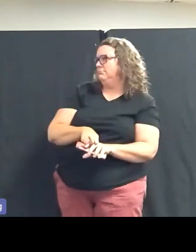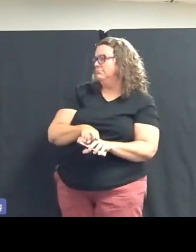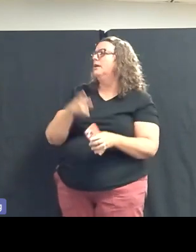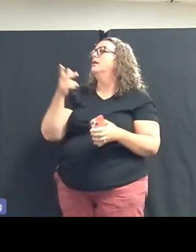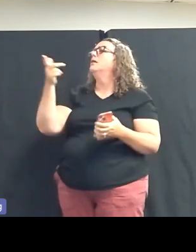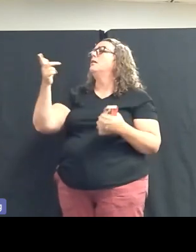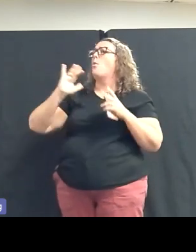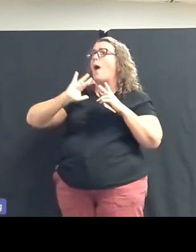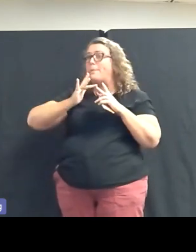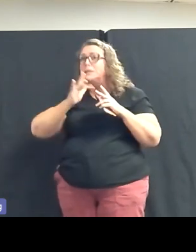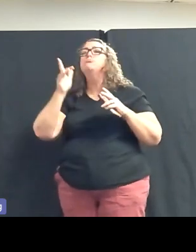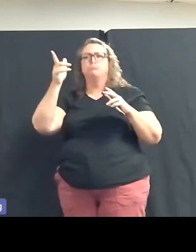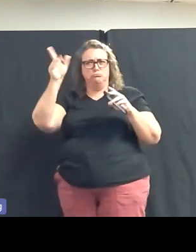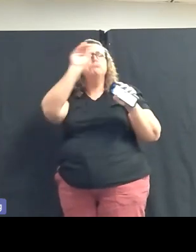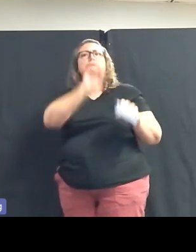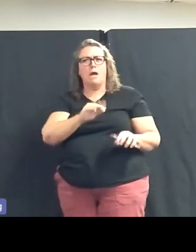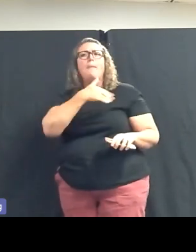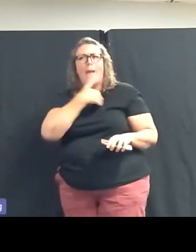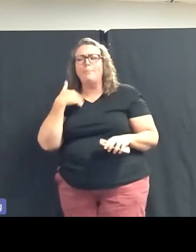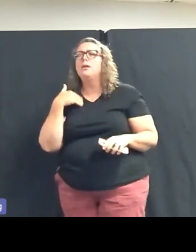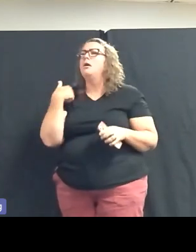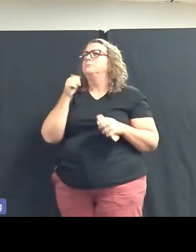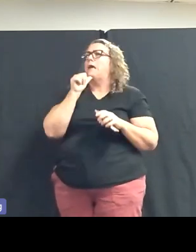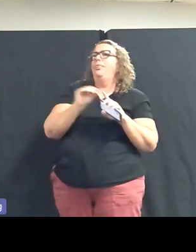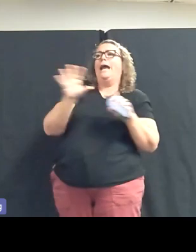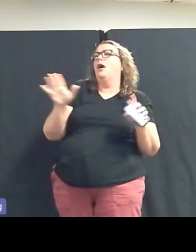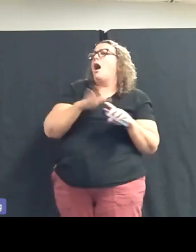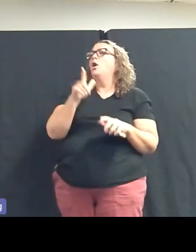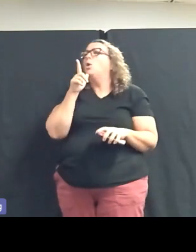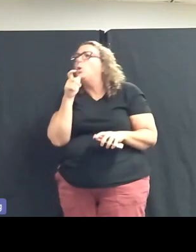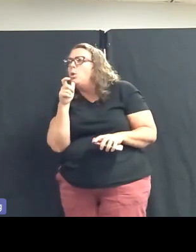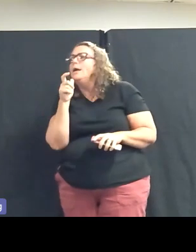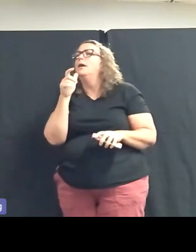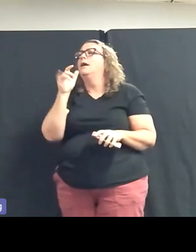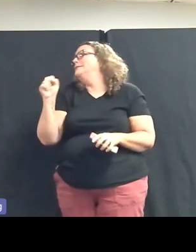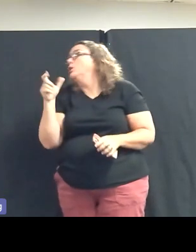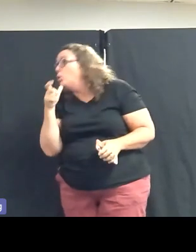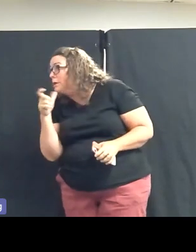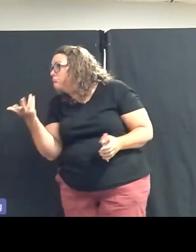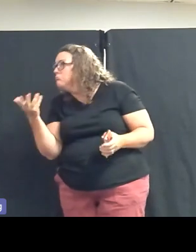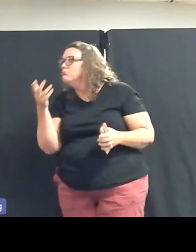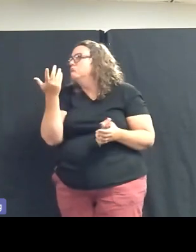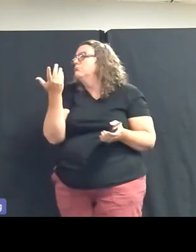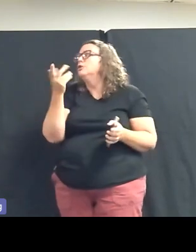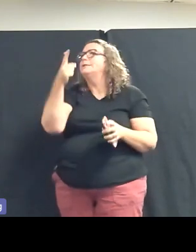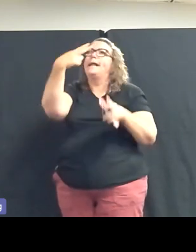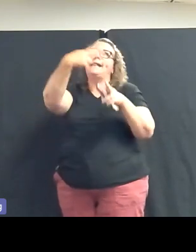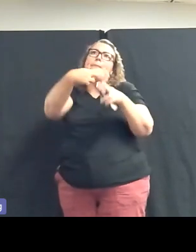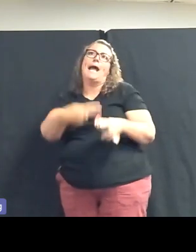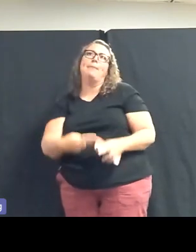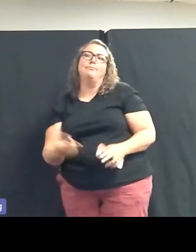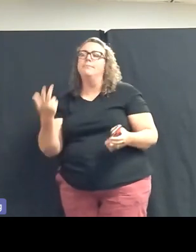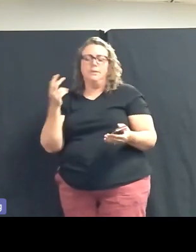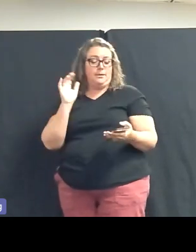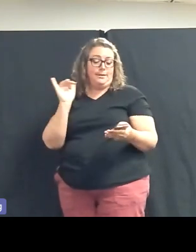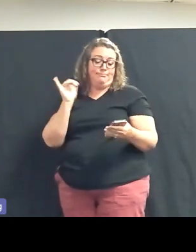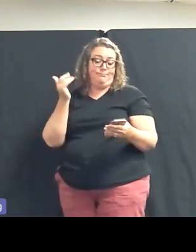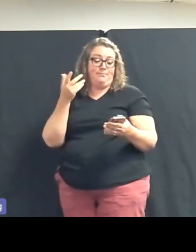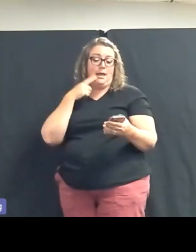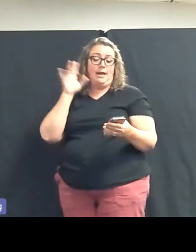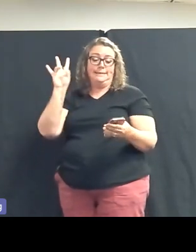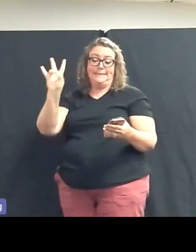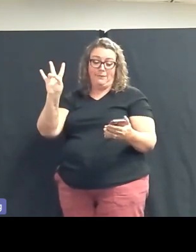specifically speaks to board member assignments. When I look on the website, I do see that the assignments are there, but it's not clear who is filling which